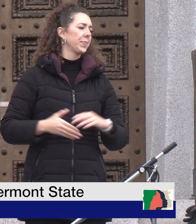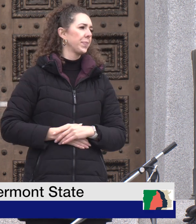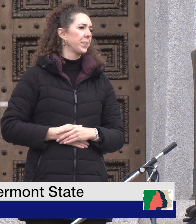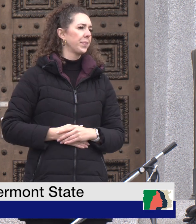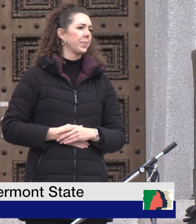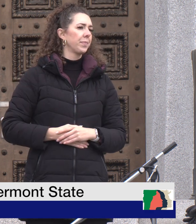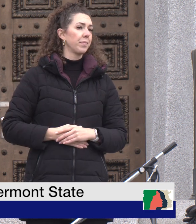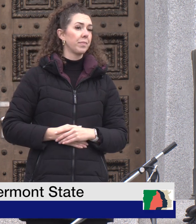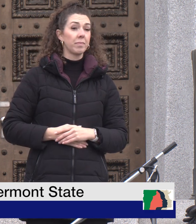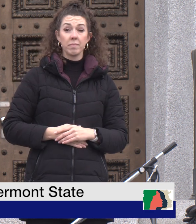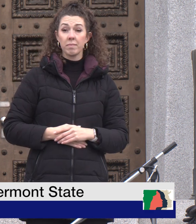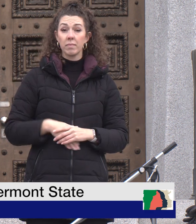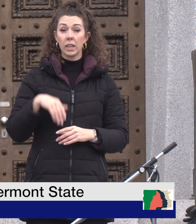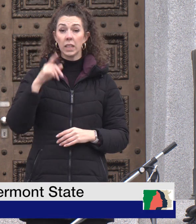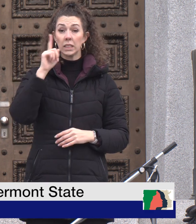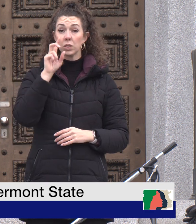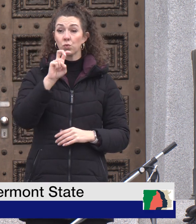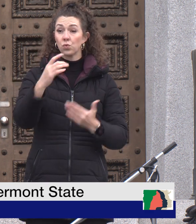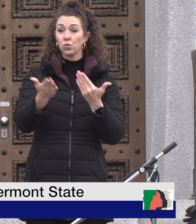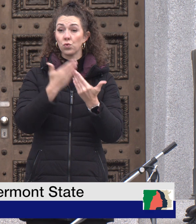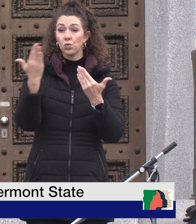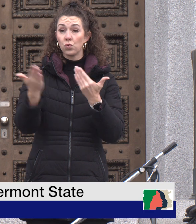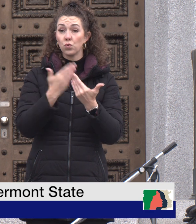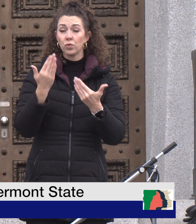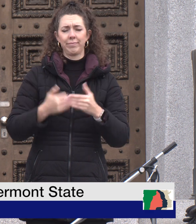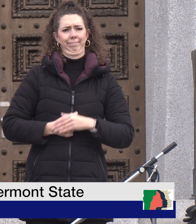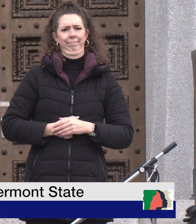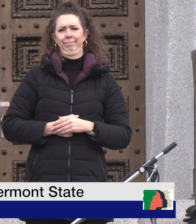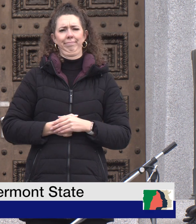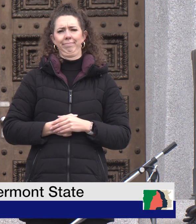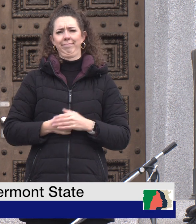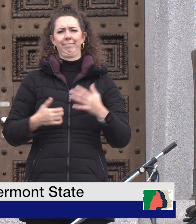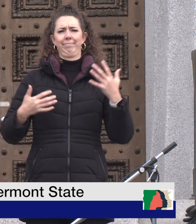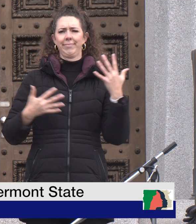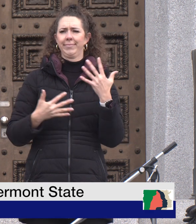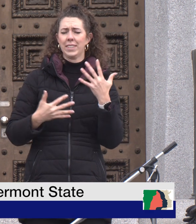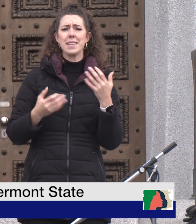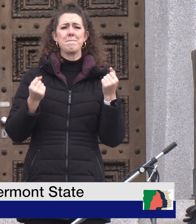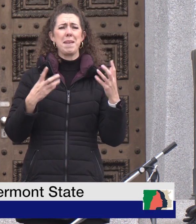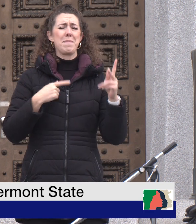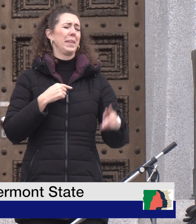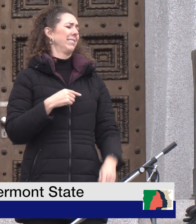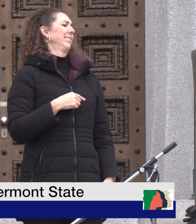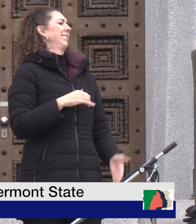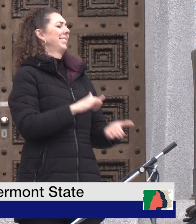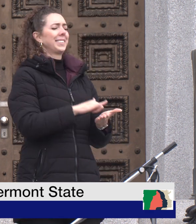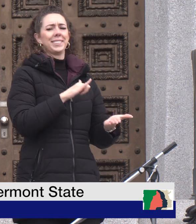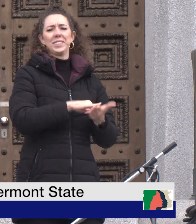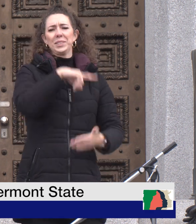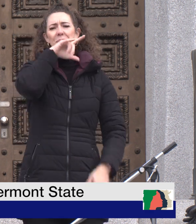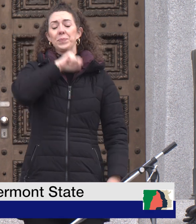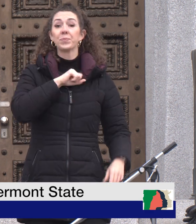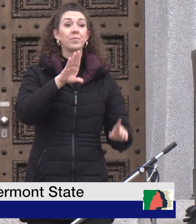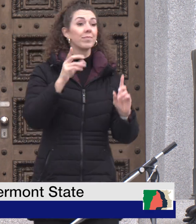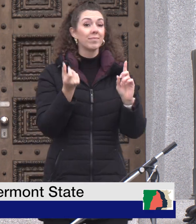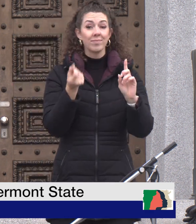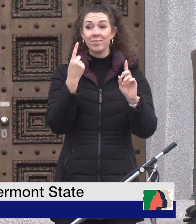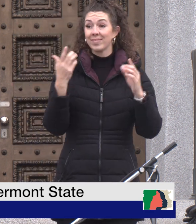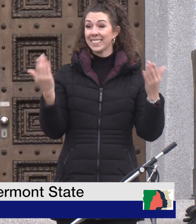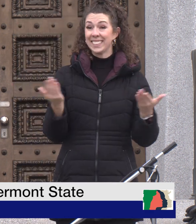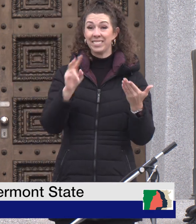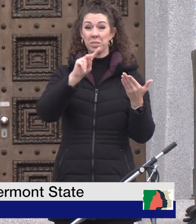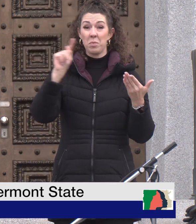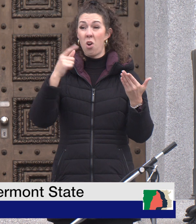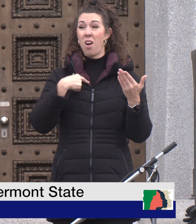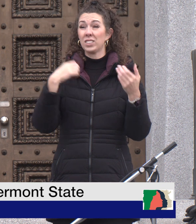And this was a scary journey and one that many did not believe could happen. We're driving throughout the state of Vermont and I see zero lawn